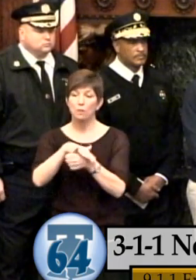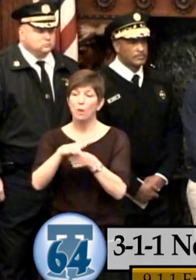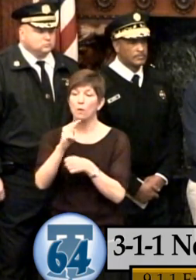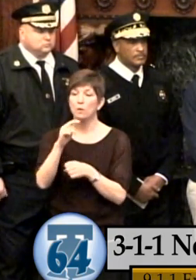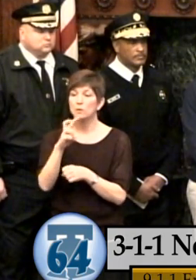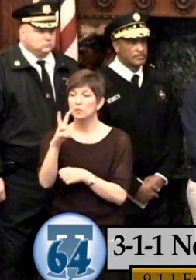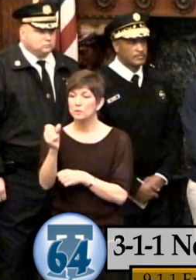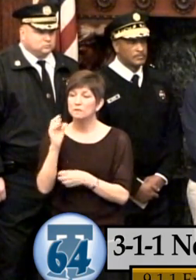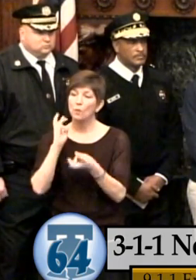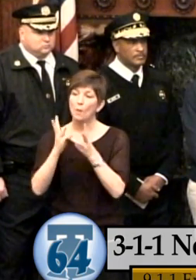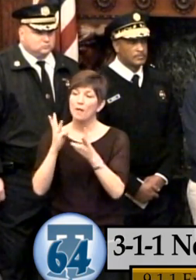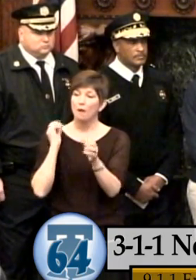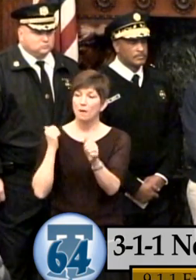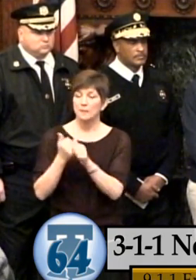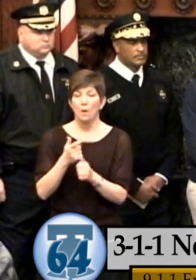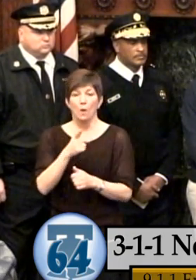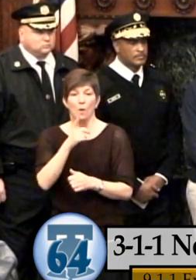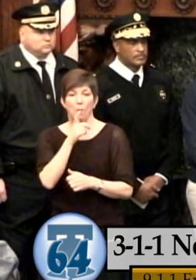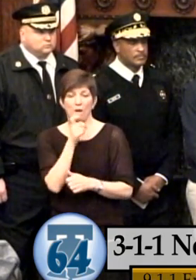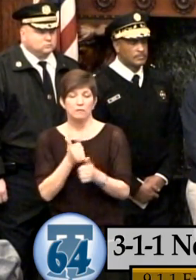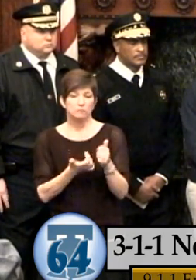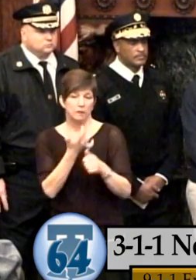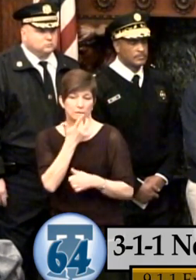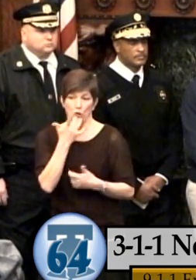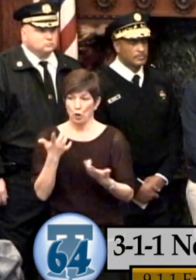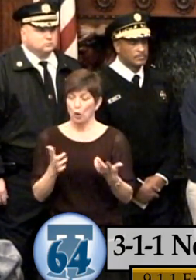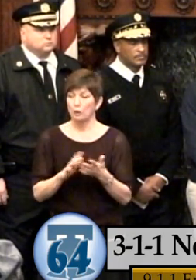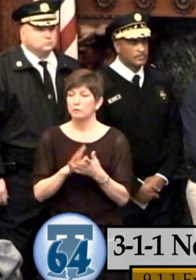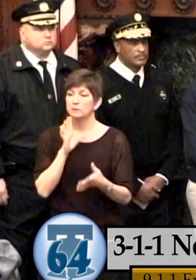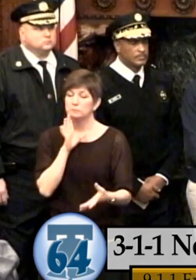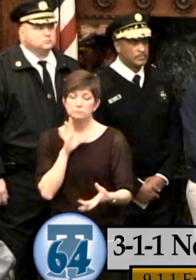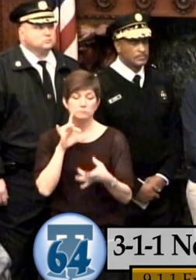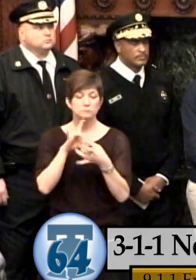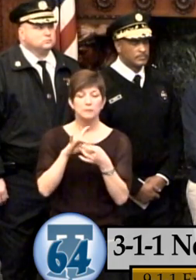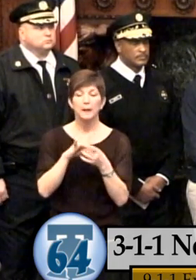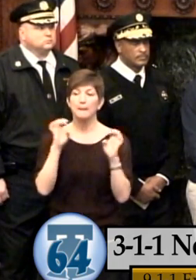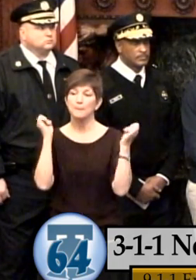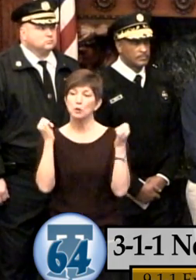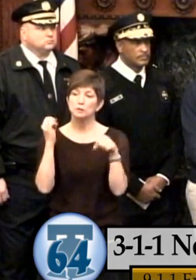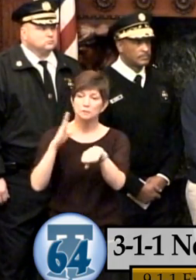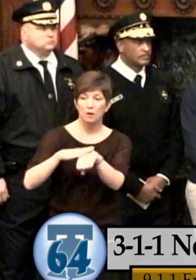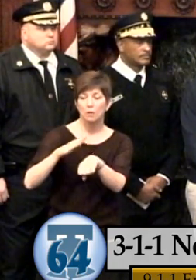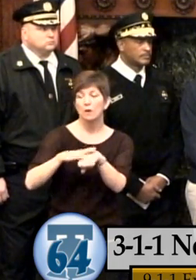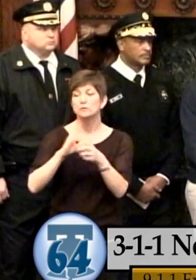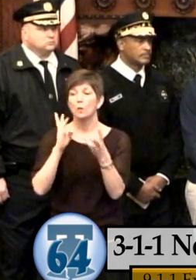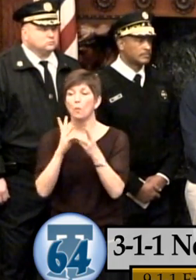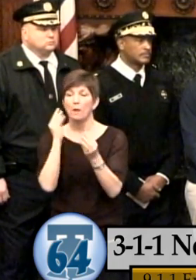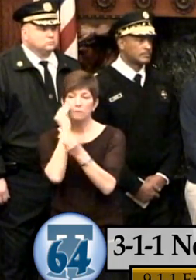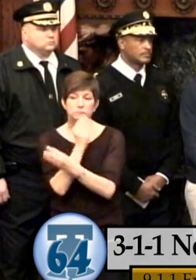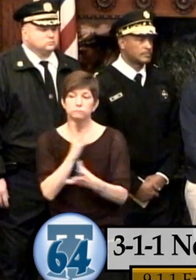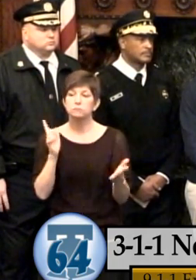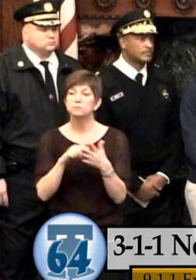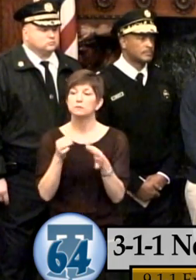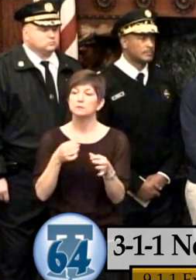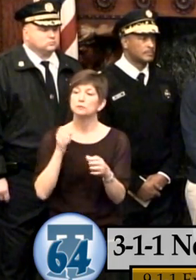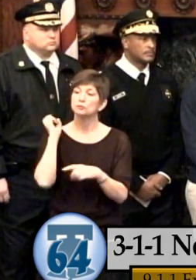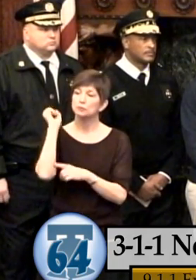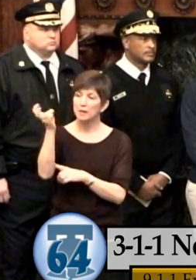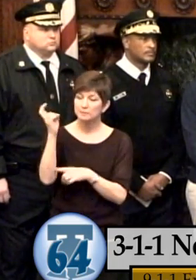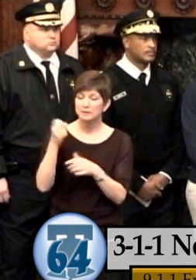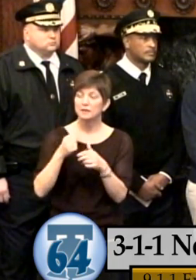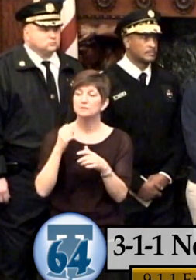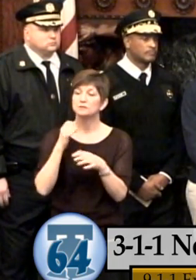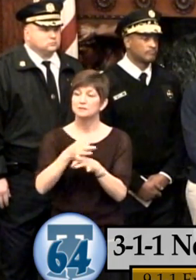news for weather updates, whoever it is that you listen to. Sign up for emergency alerts, weather updates, and transportation delays from the